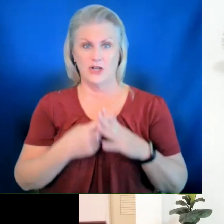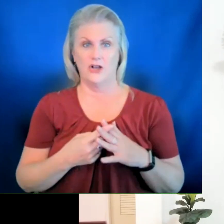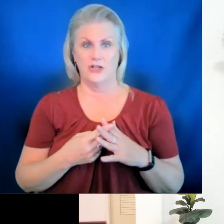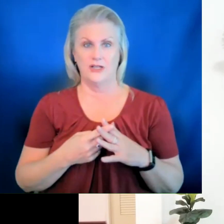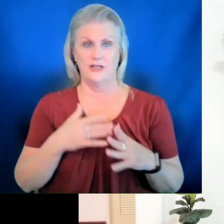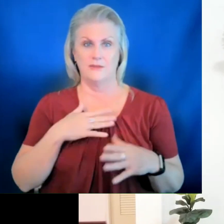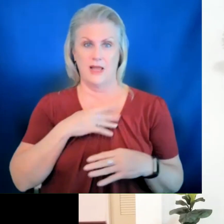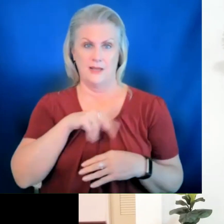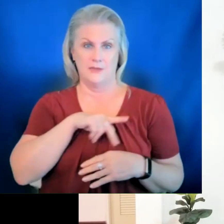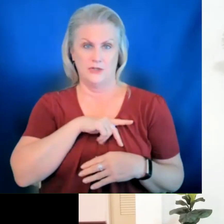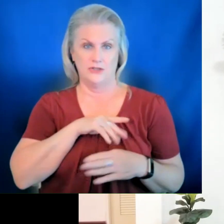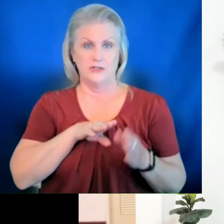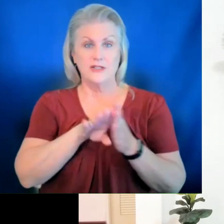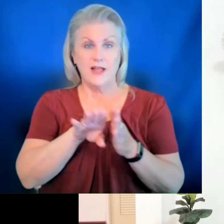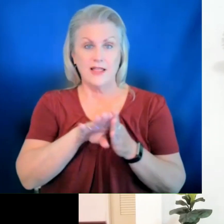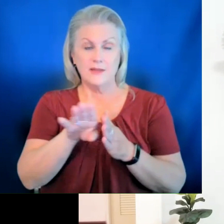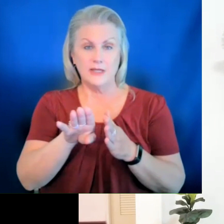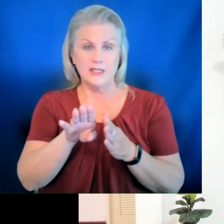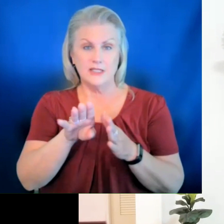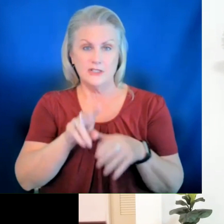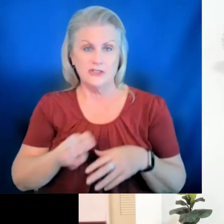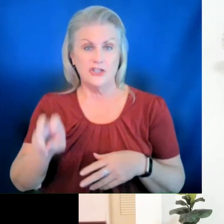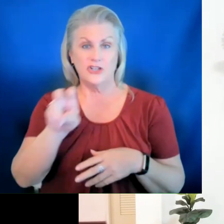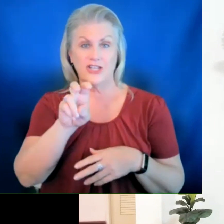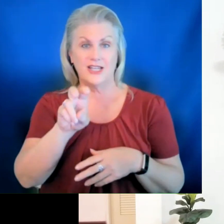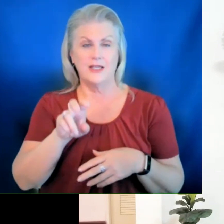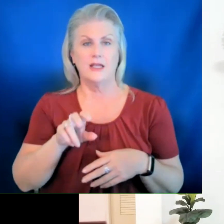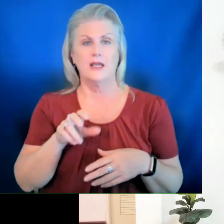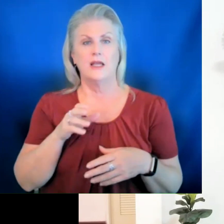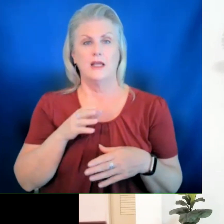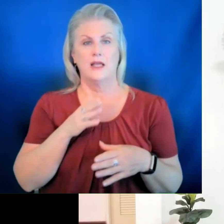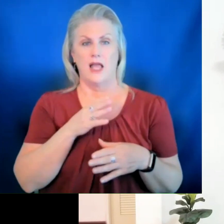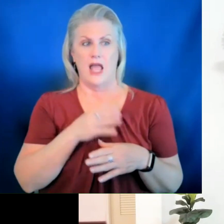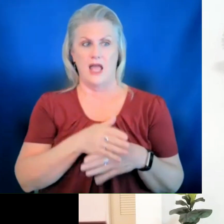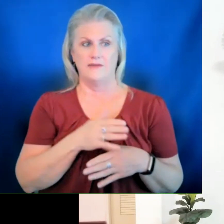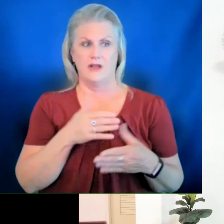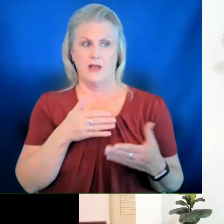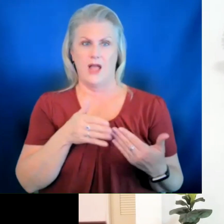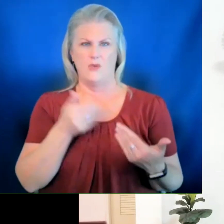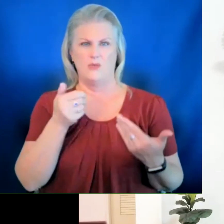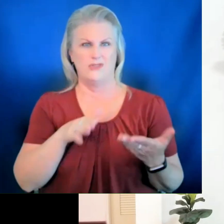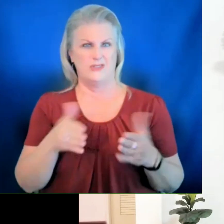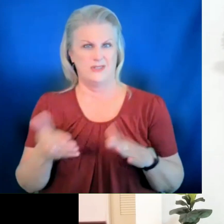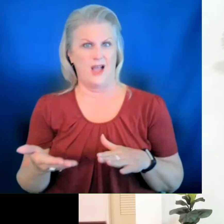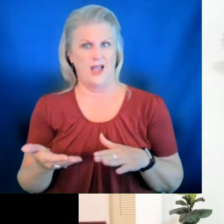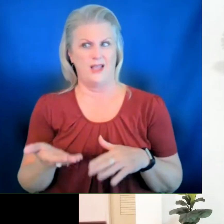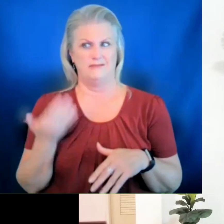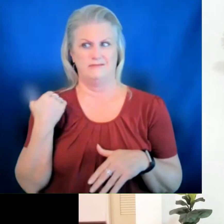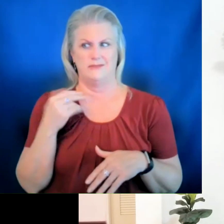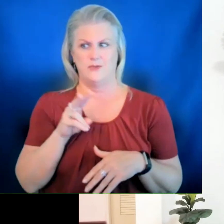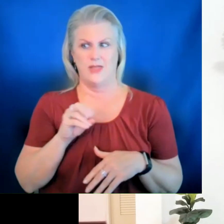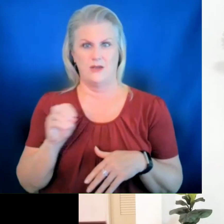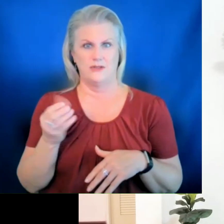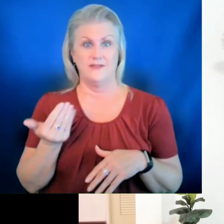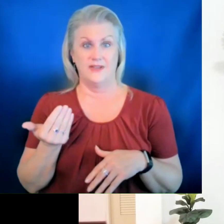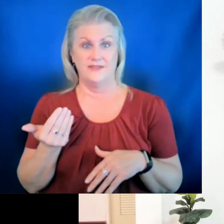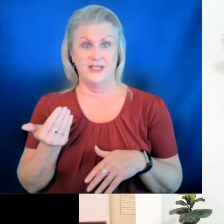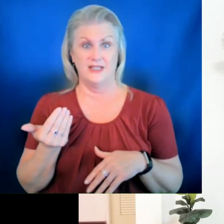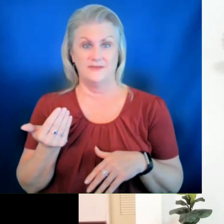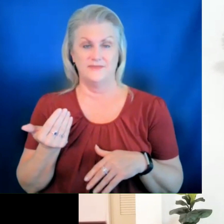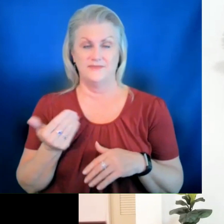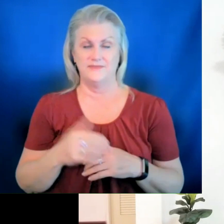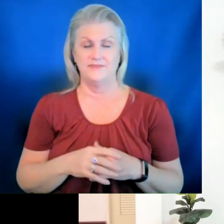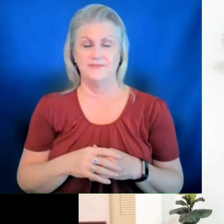on my personal development journey, after my near death experience back in